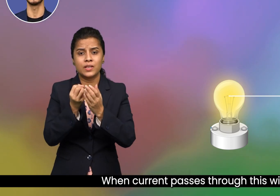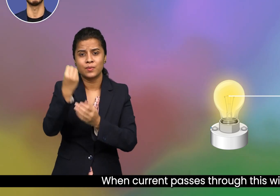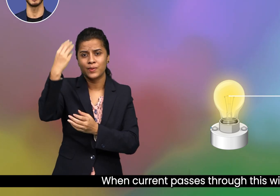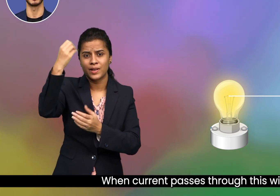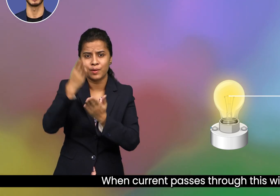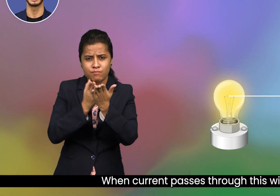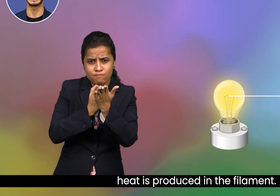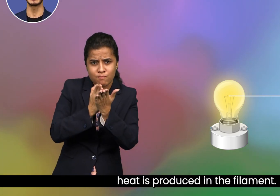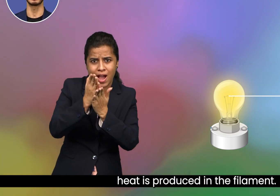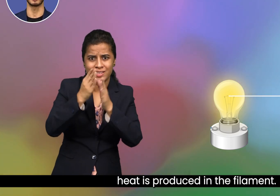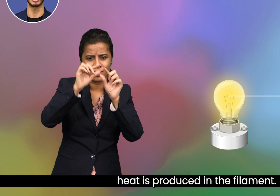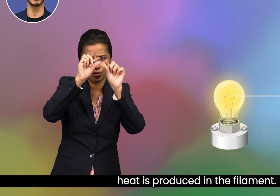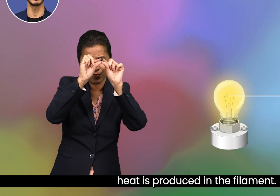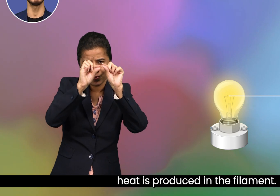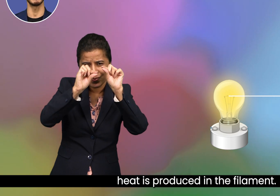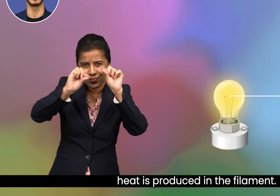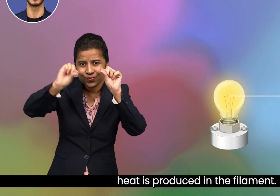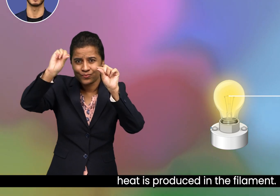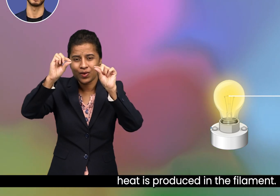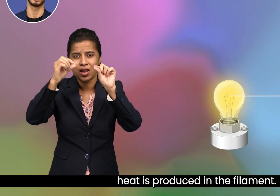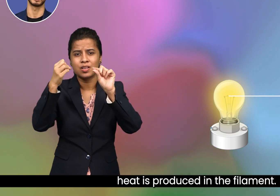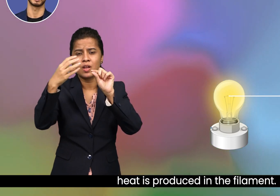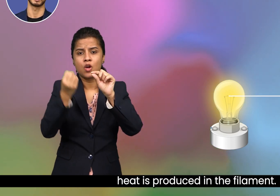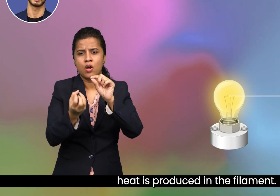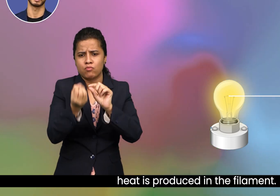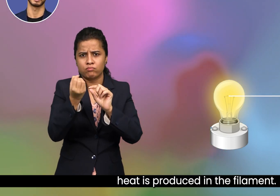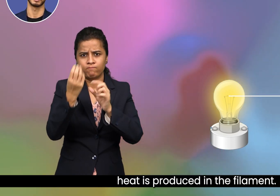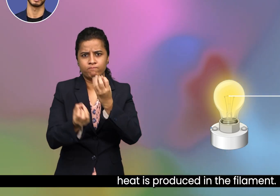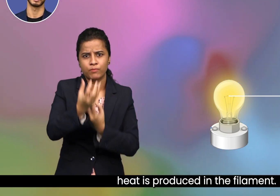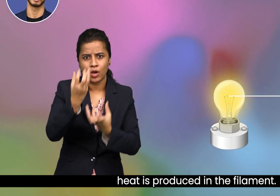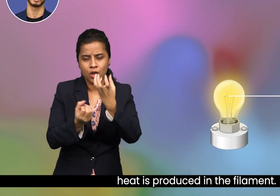through this wire, heat is produced in the filament.